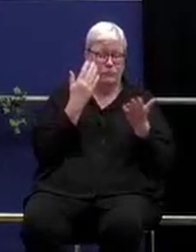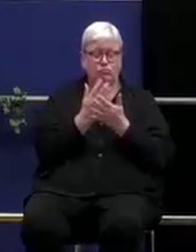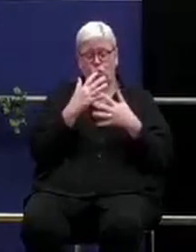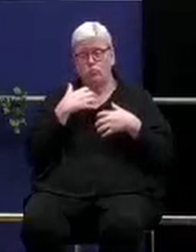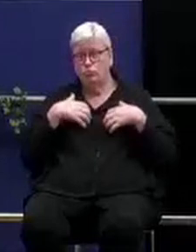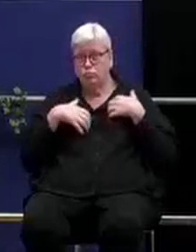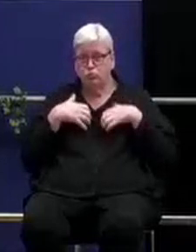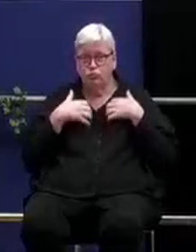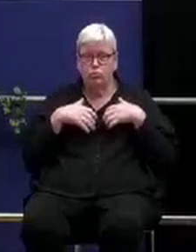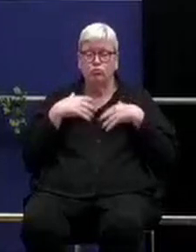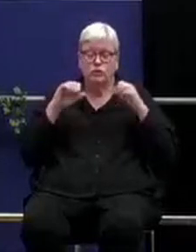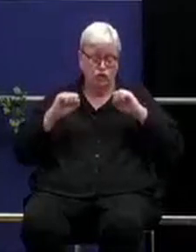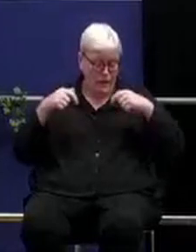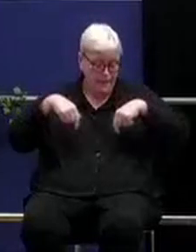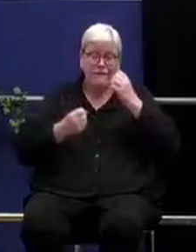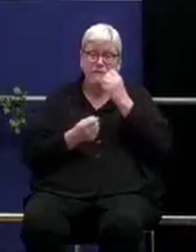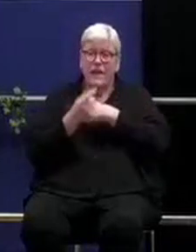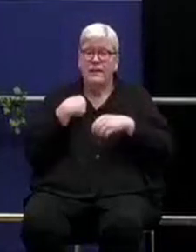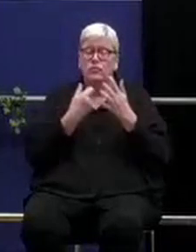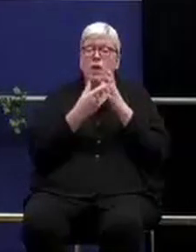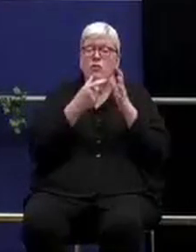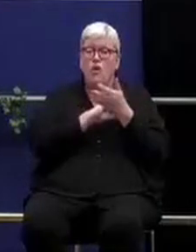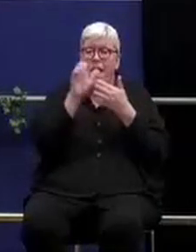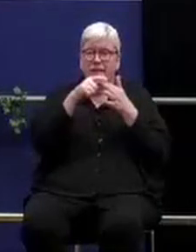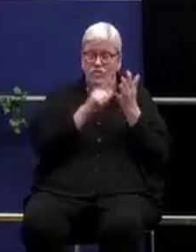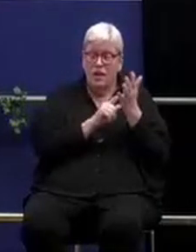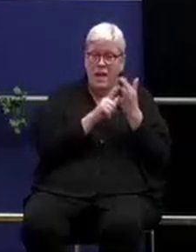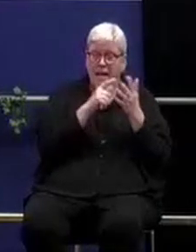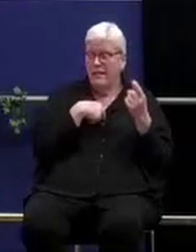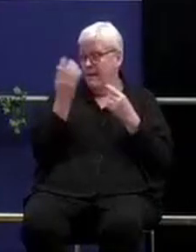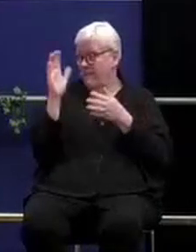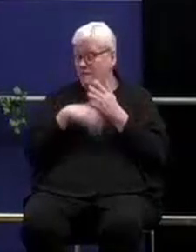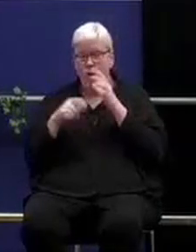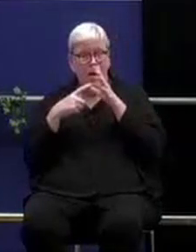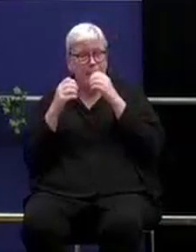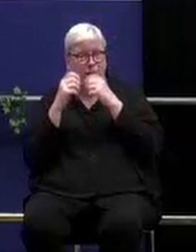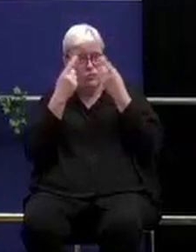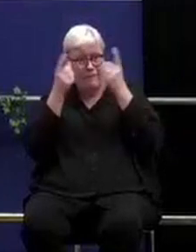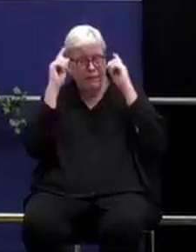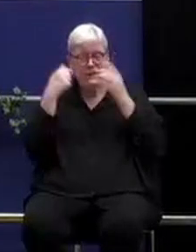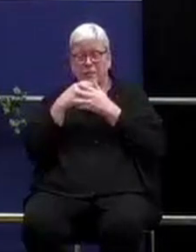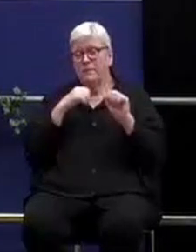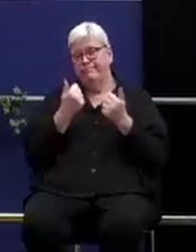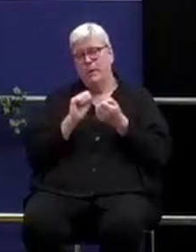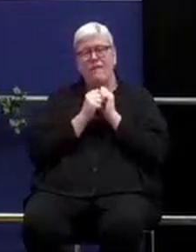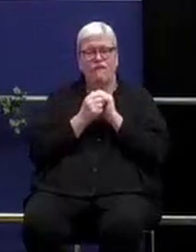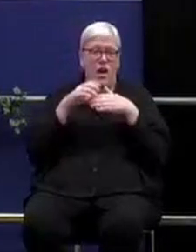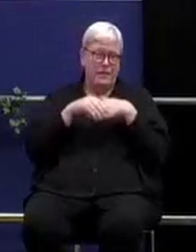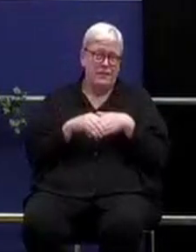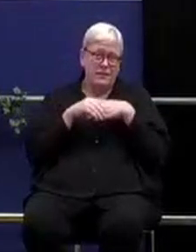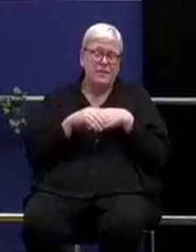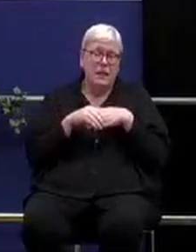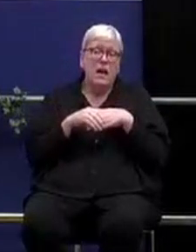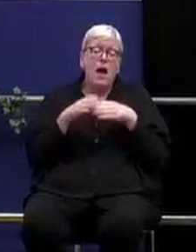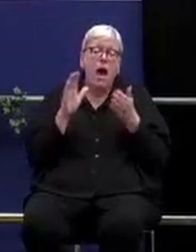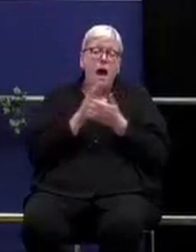today because not only is Rachelle a University of Aberdeen alumna, but she's also a dear friend. We are